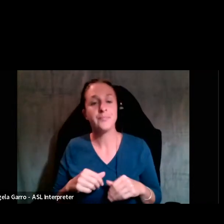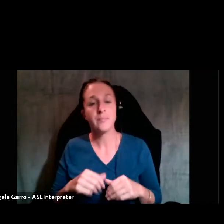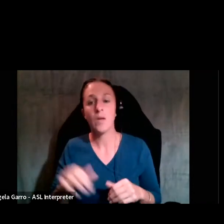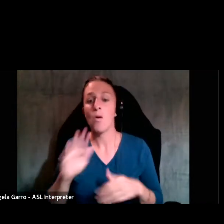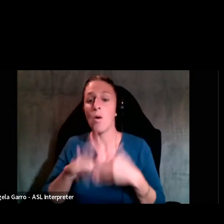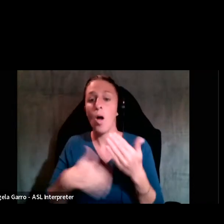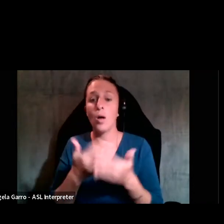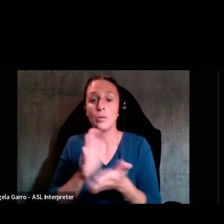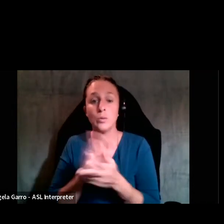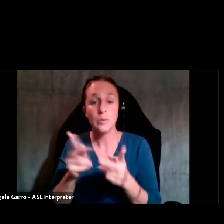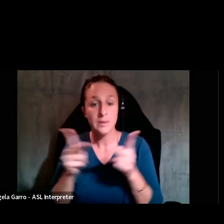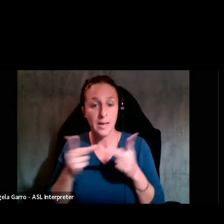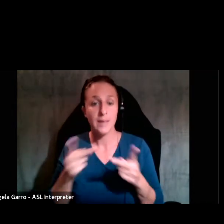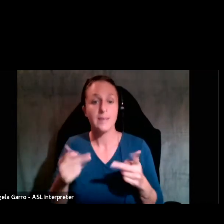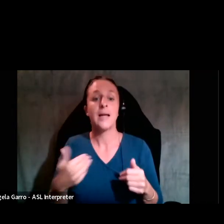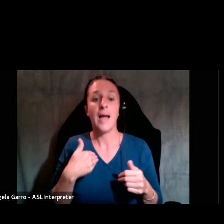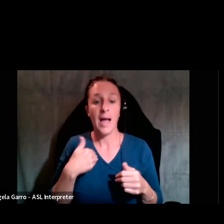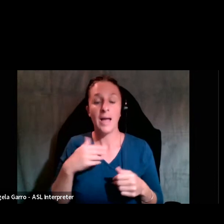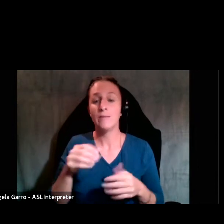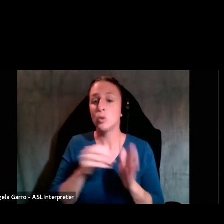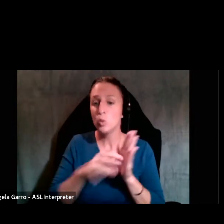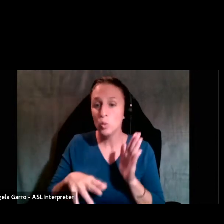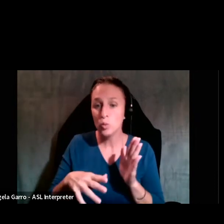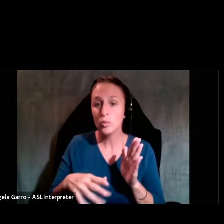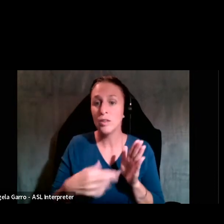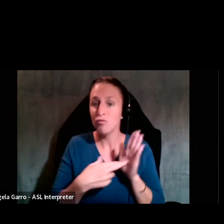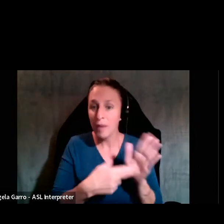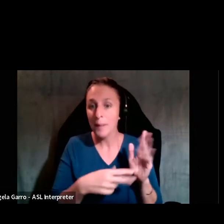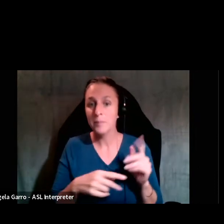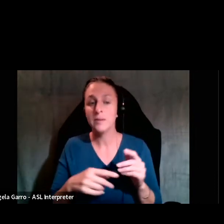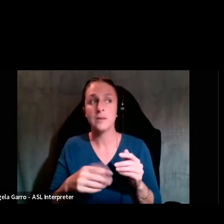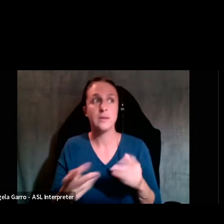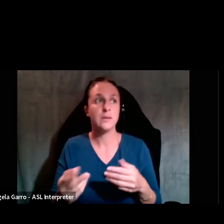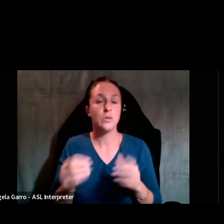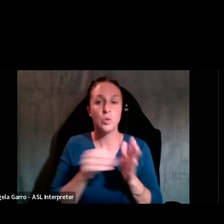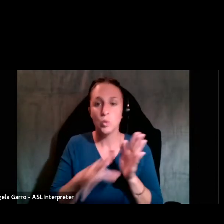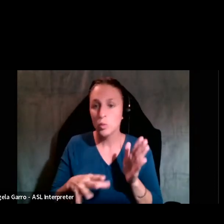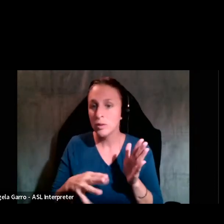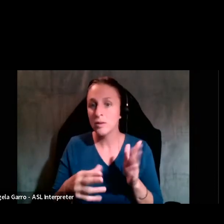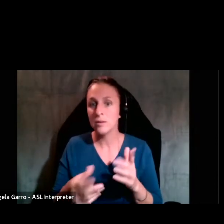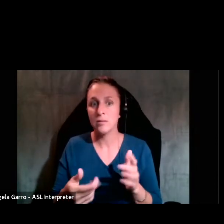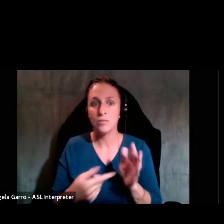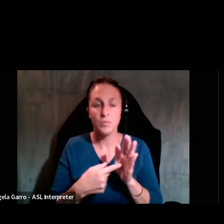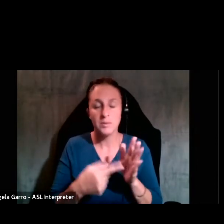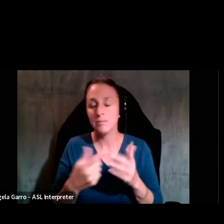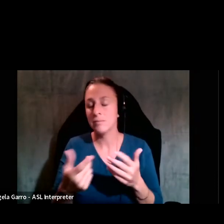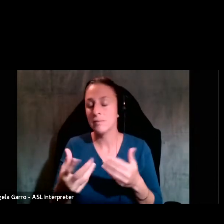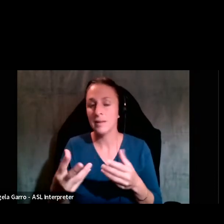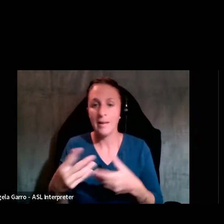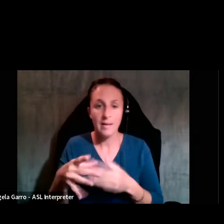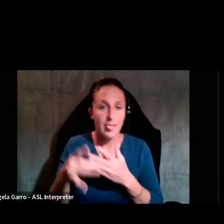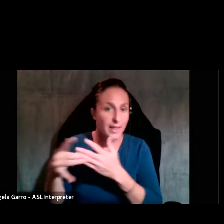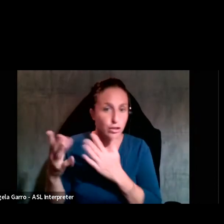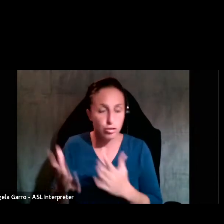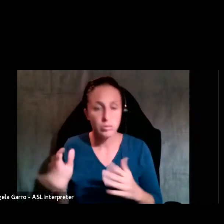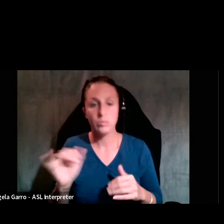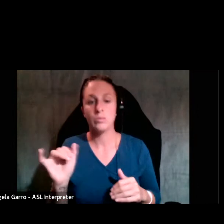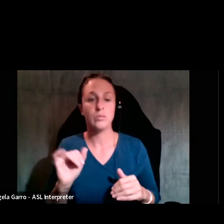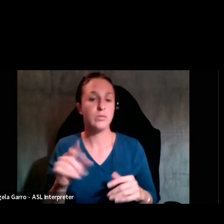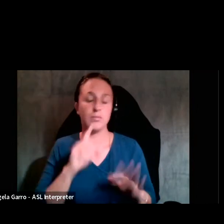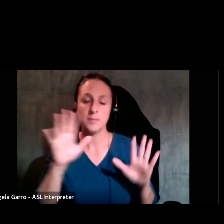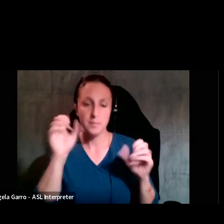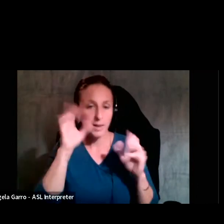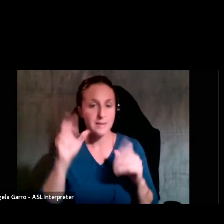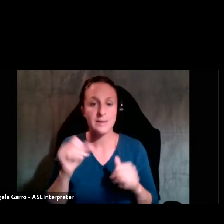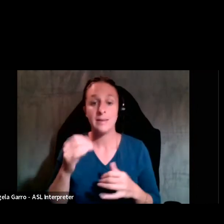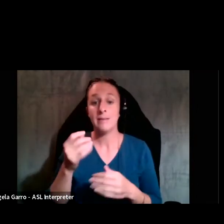have student reps, student participation, student leadership. It's amazing. And then on that same day, we actually had the San Mateo County